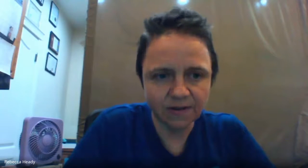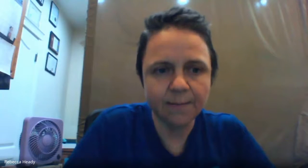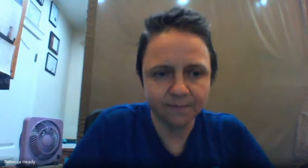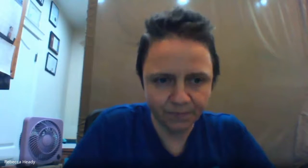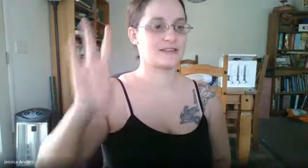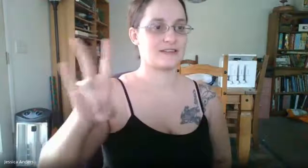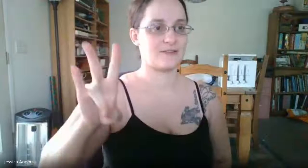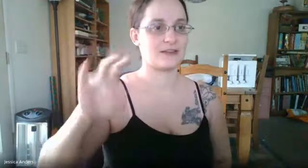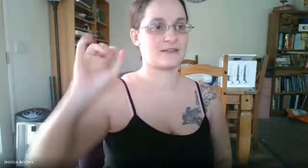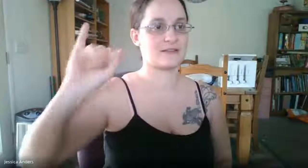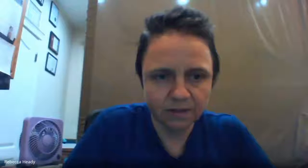Perfect. Hey.